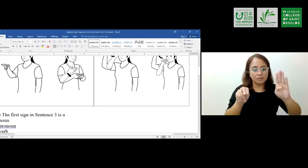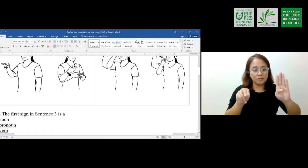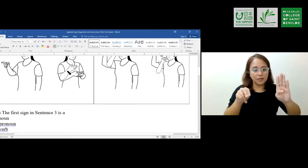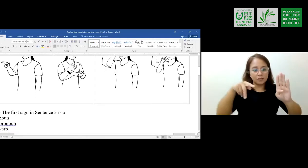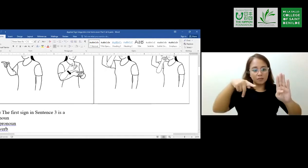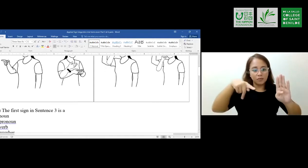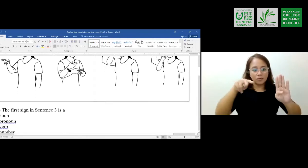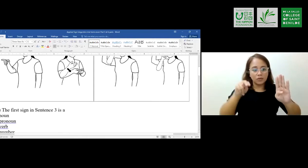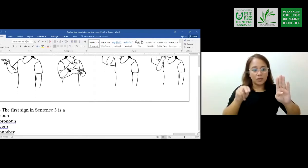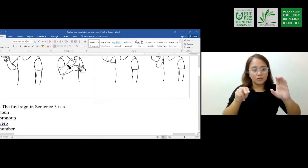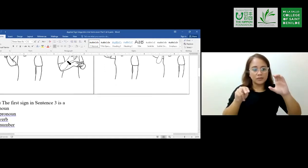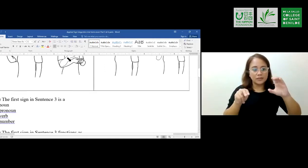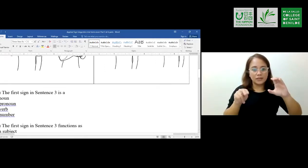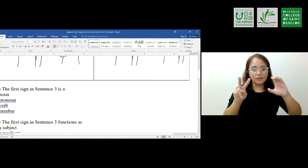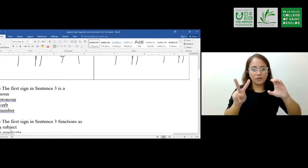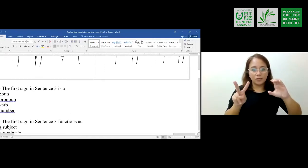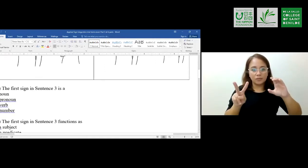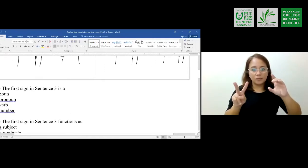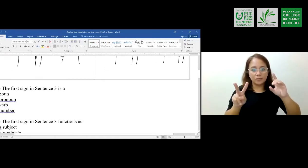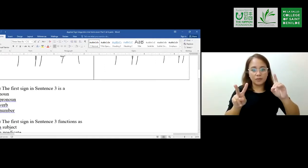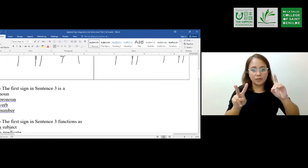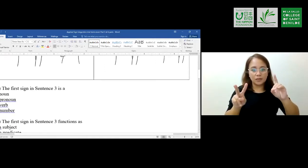a verb, or D, a number.